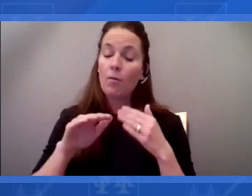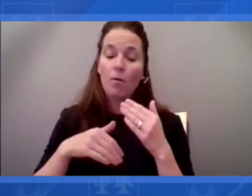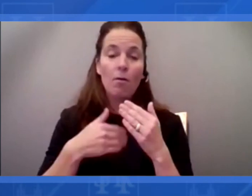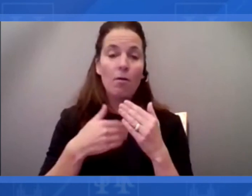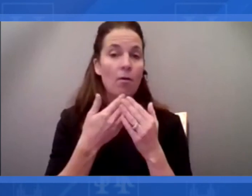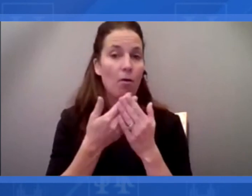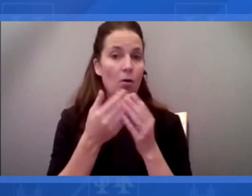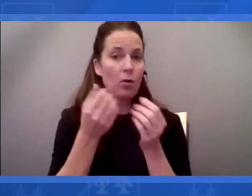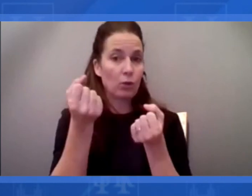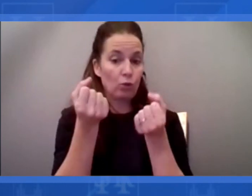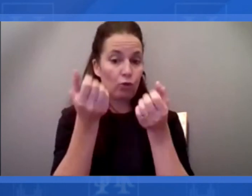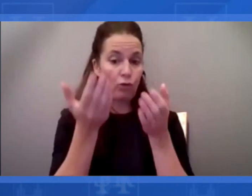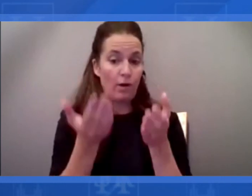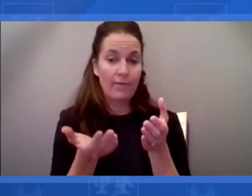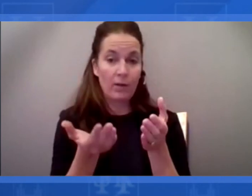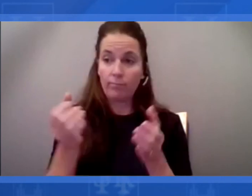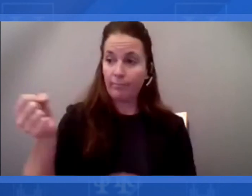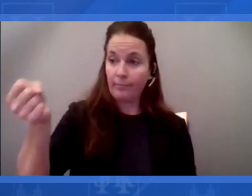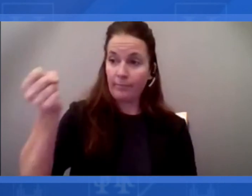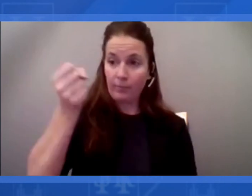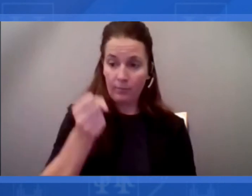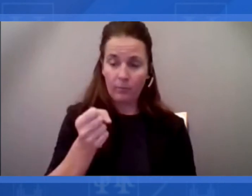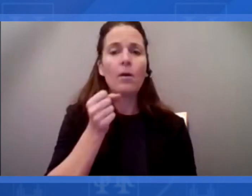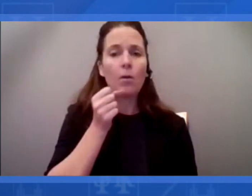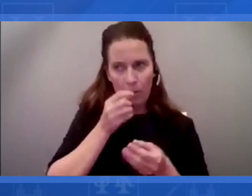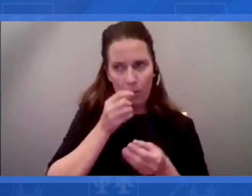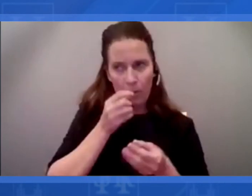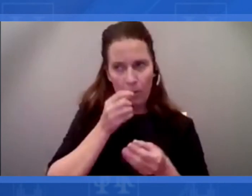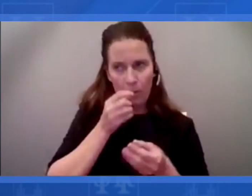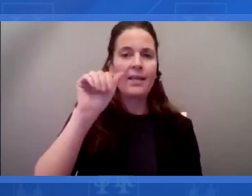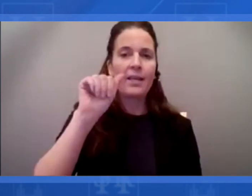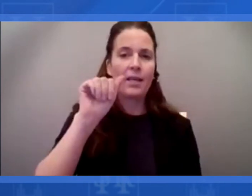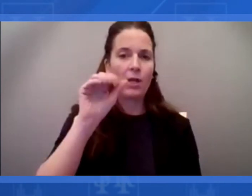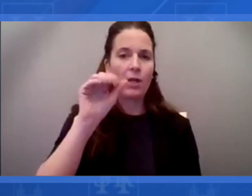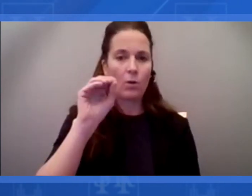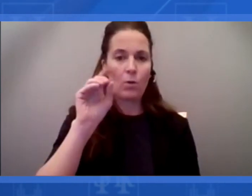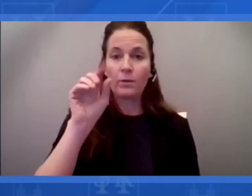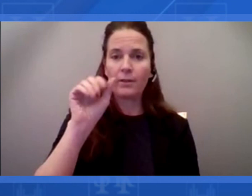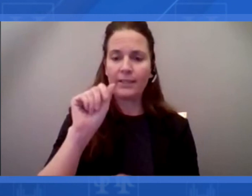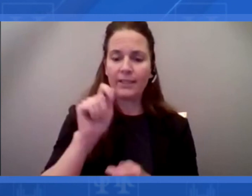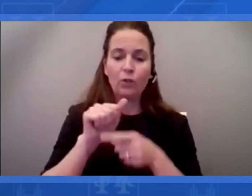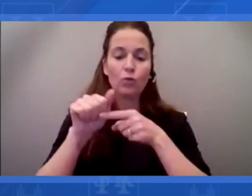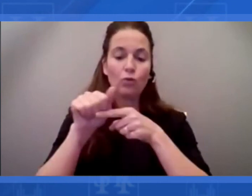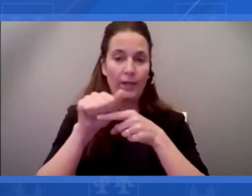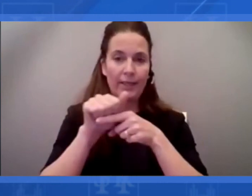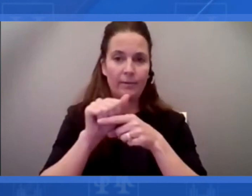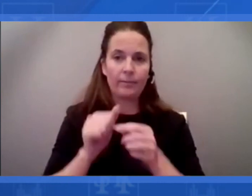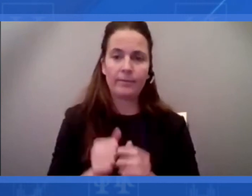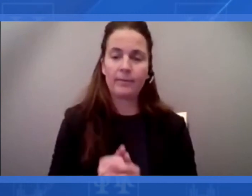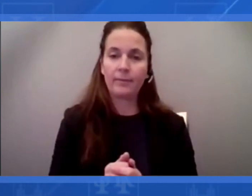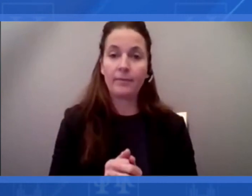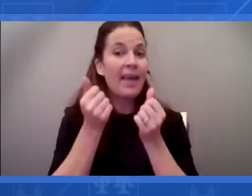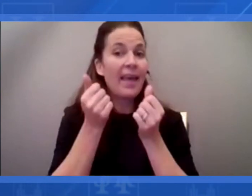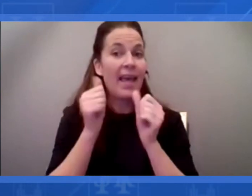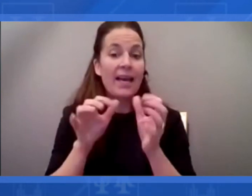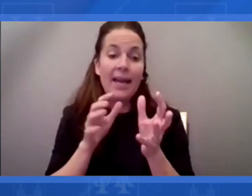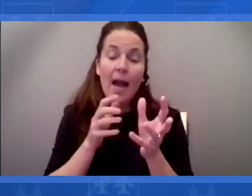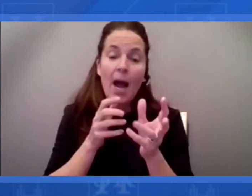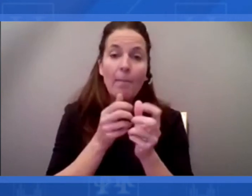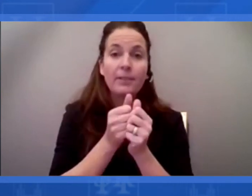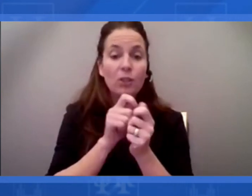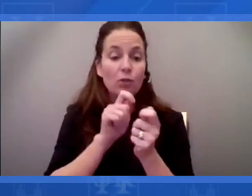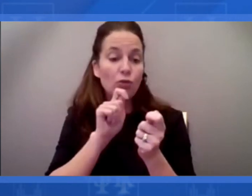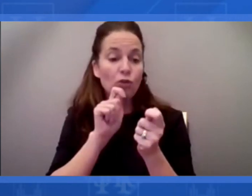our service. In addition, for any changes or updates to regulations, policies,